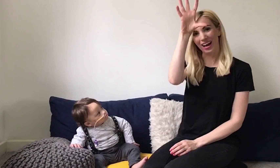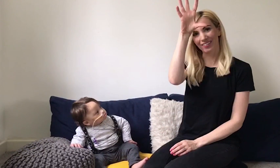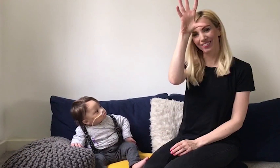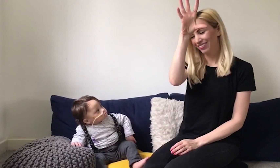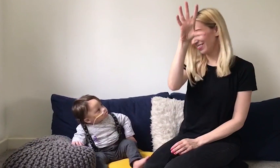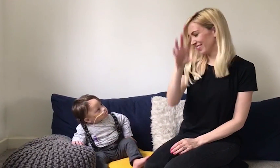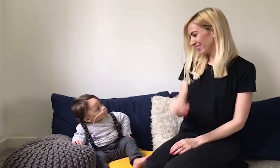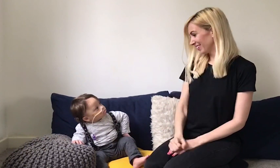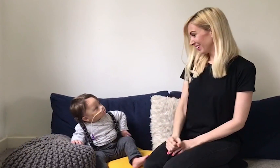whale.